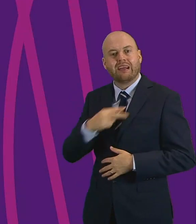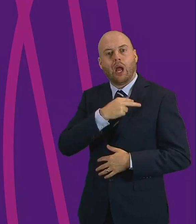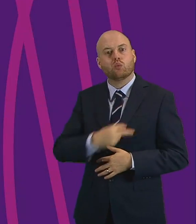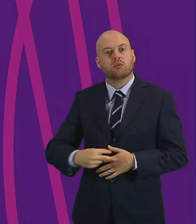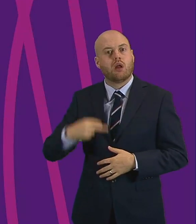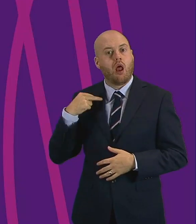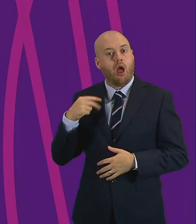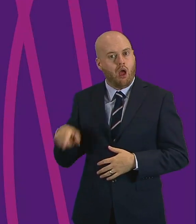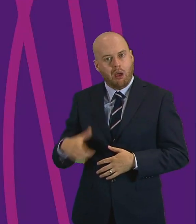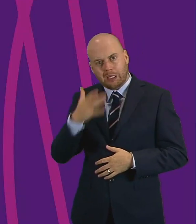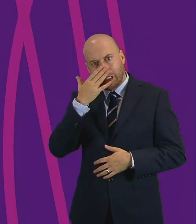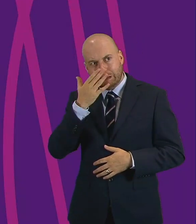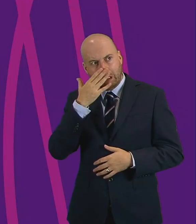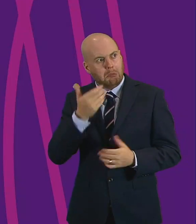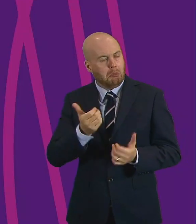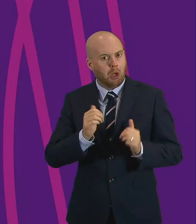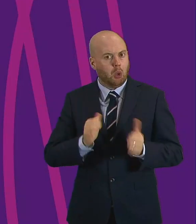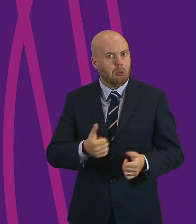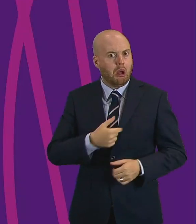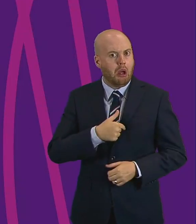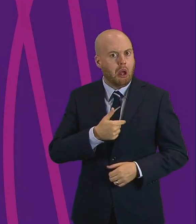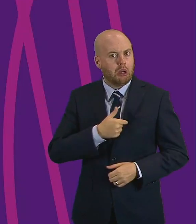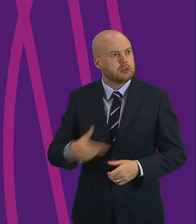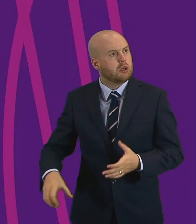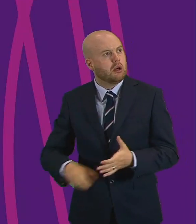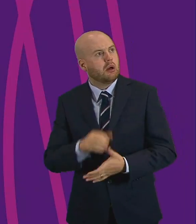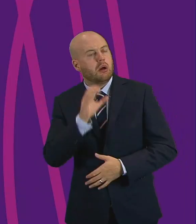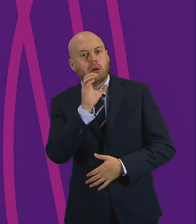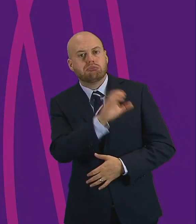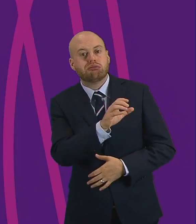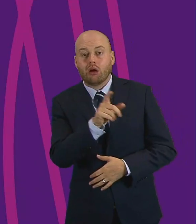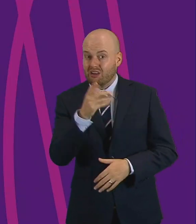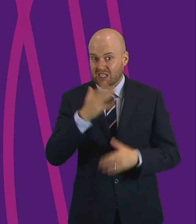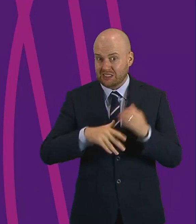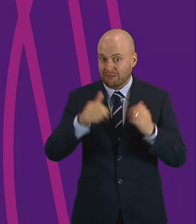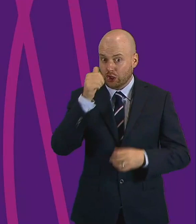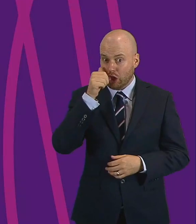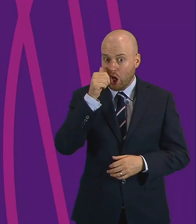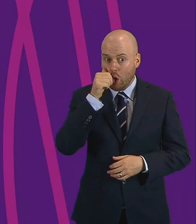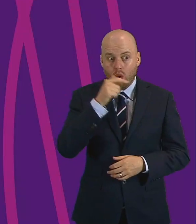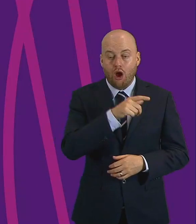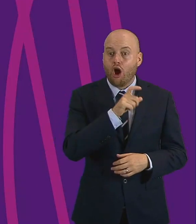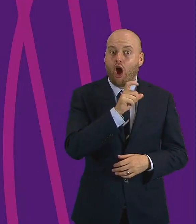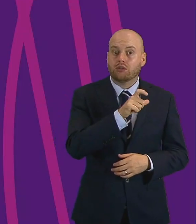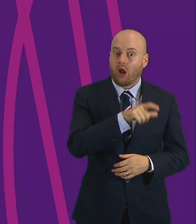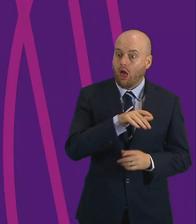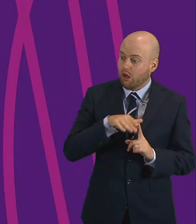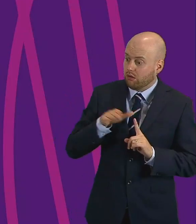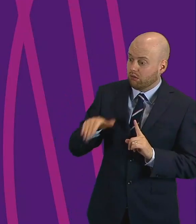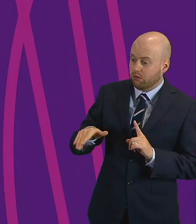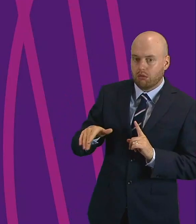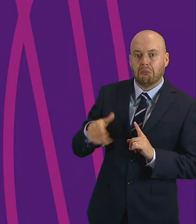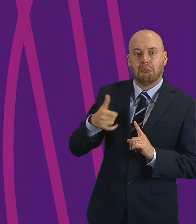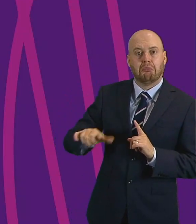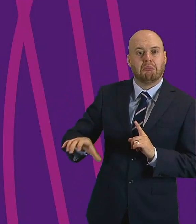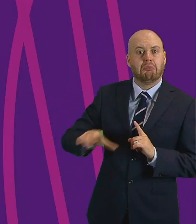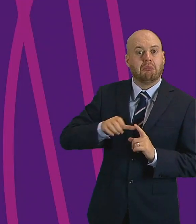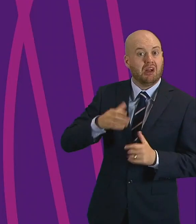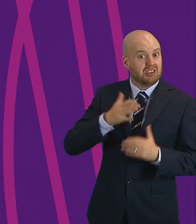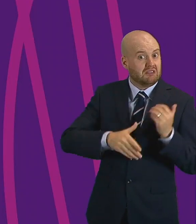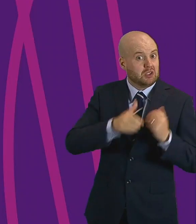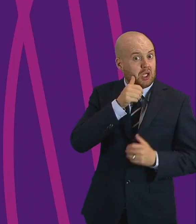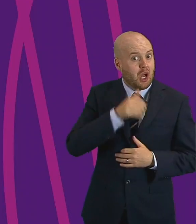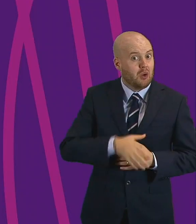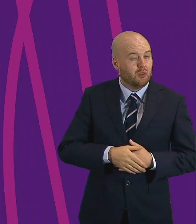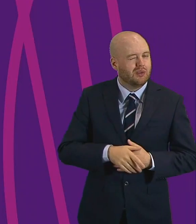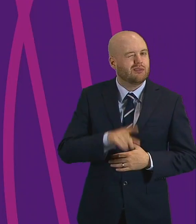never know. You never know. But there's a risk. There is a risk, Deputy Presiding Officer, that if